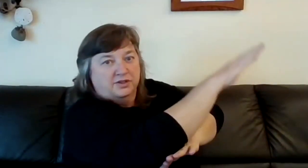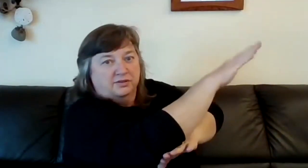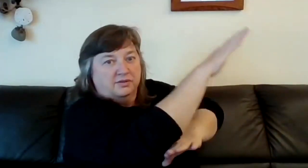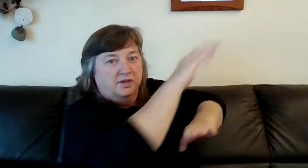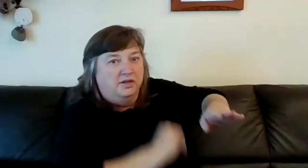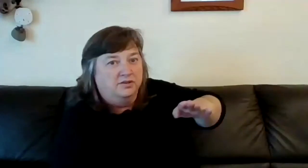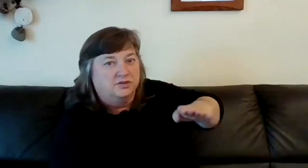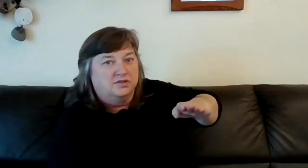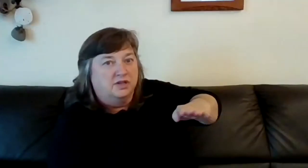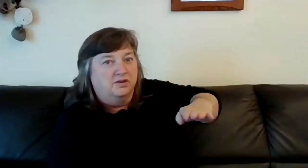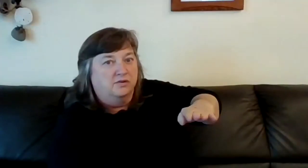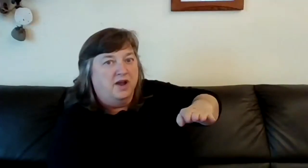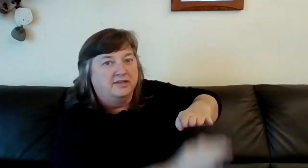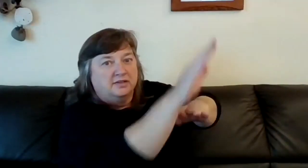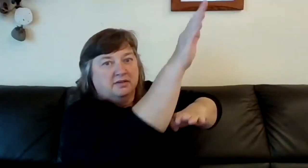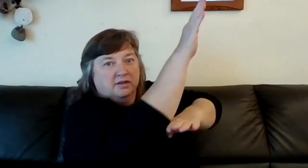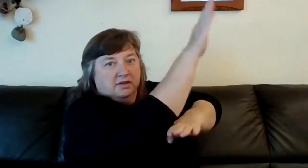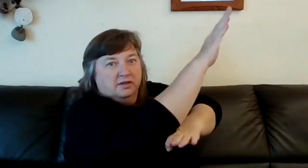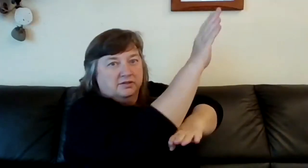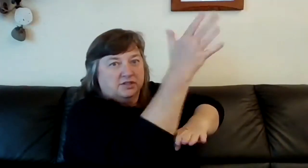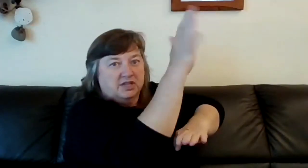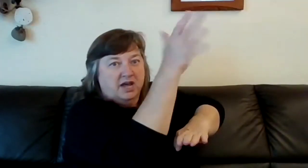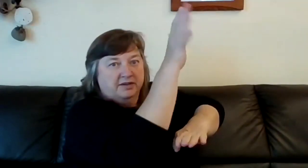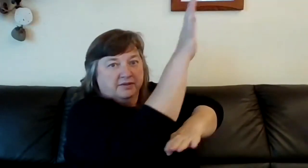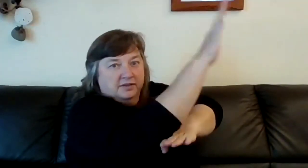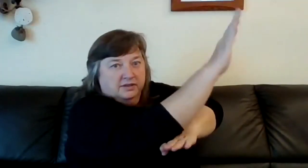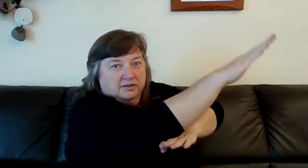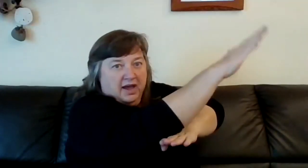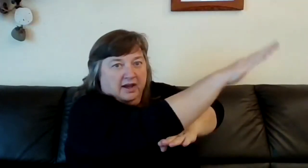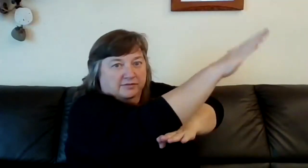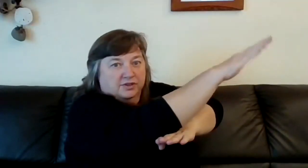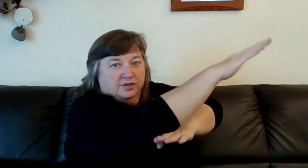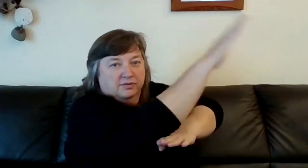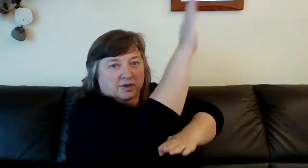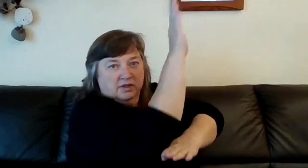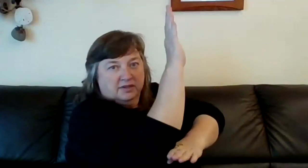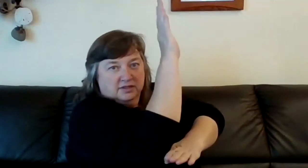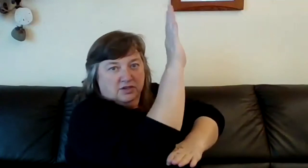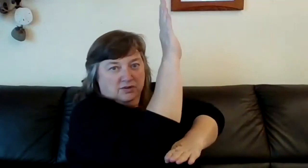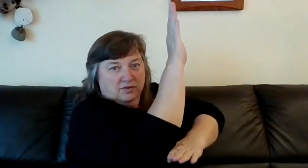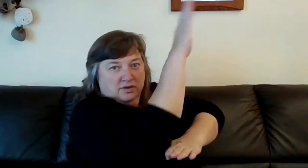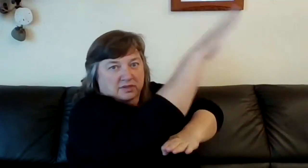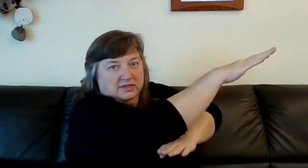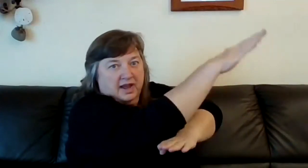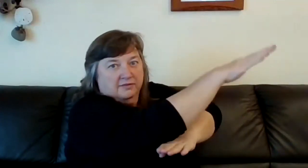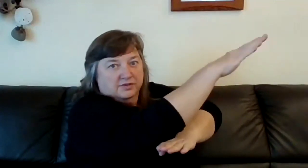afternoon. Here's your sun, your horizon. Here's your sun. Afternoon. This is noon. This is